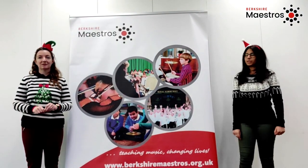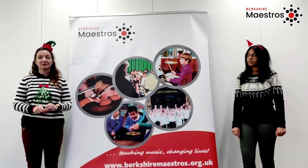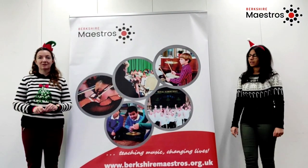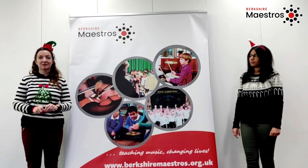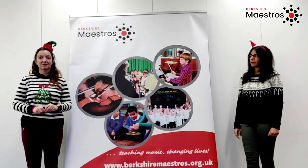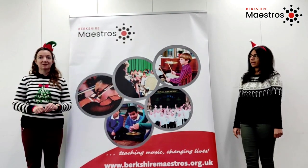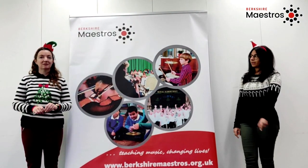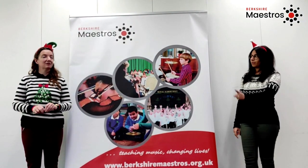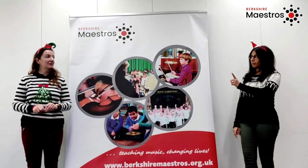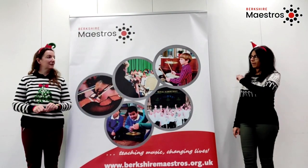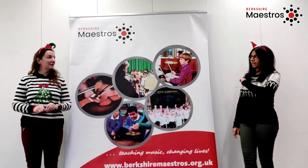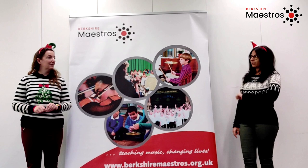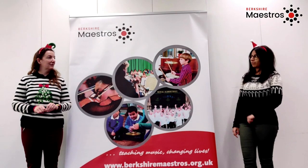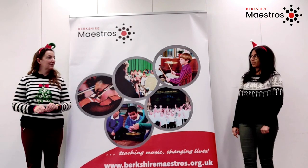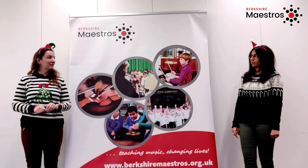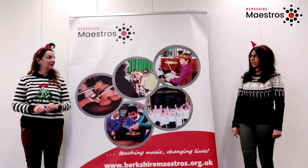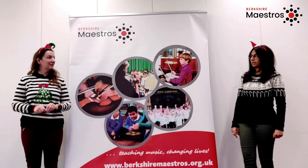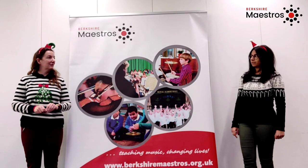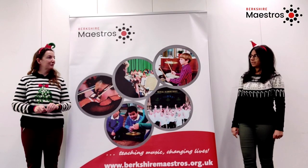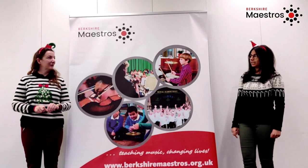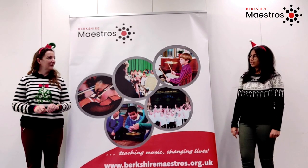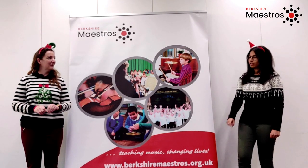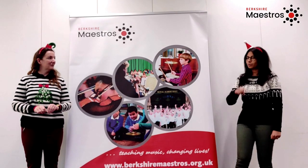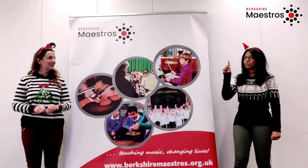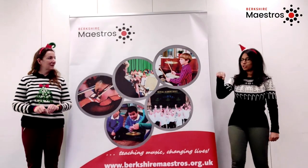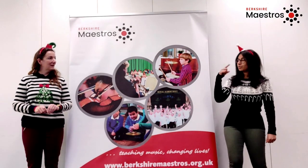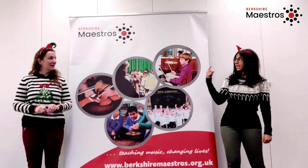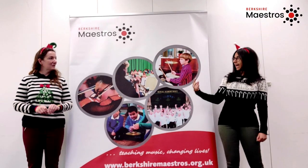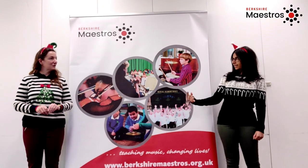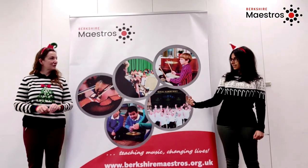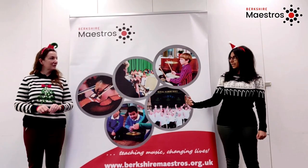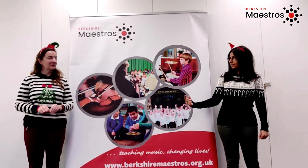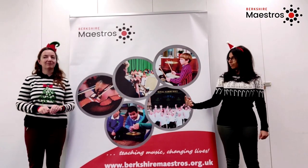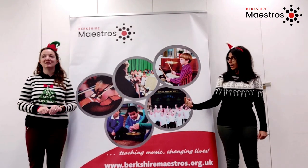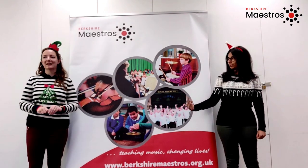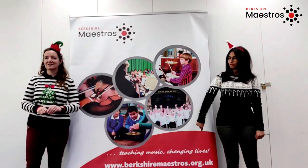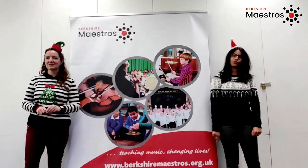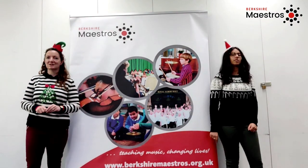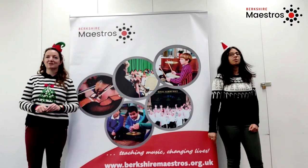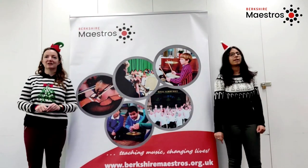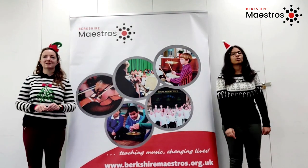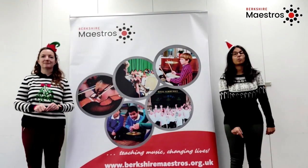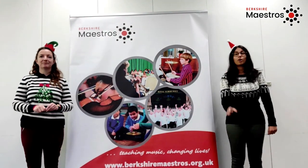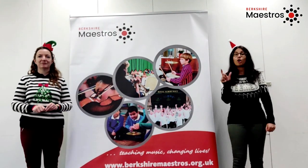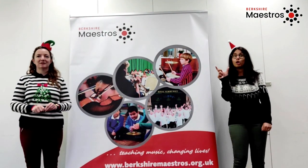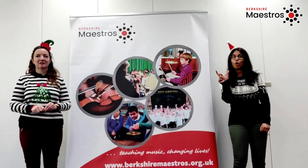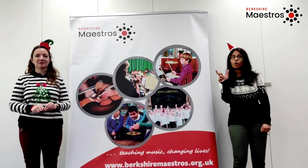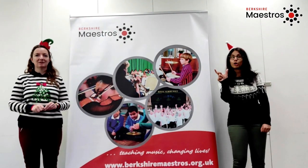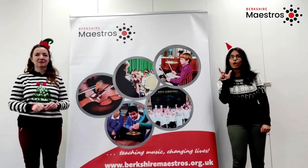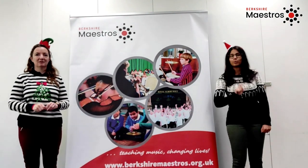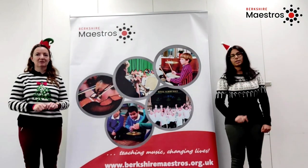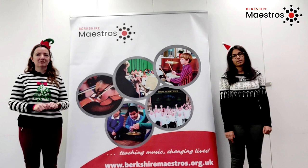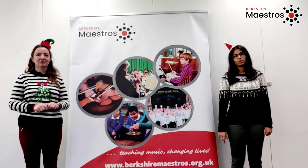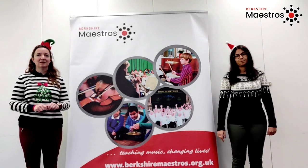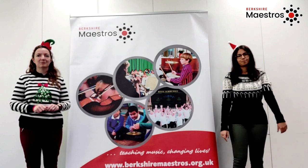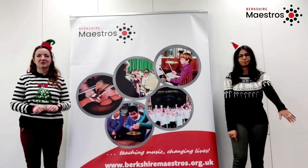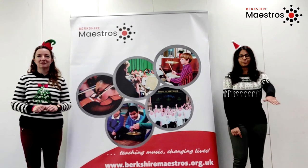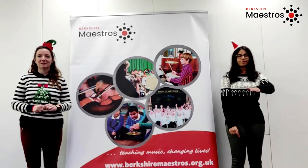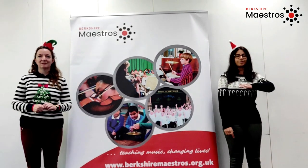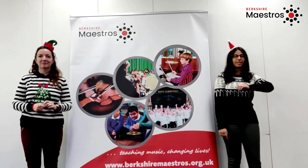midwinds comes back, we're back in a round again. Great. So should we just do the ending as a round? Yes, just to make sure with our longer go section. Absolutely.